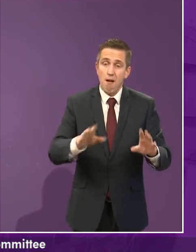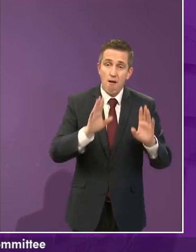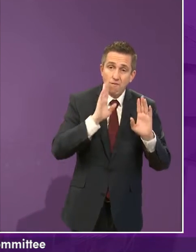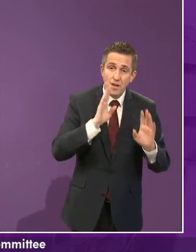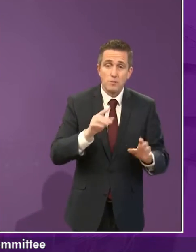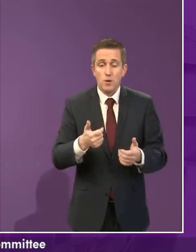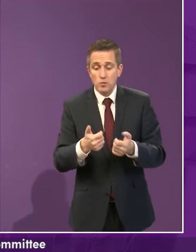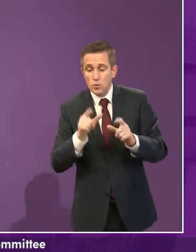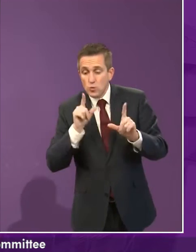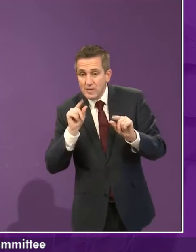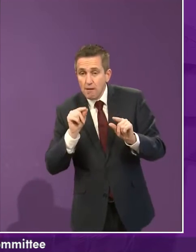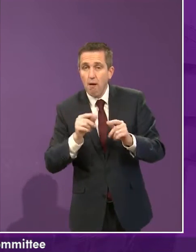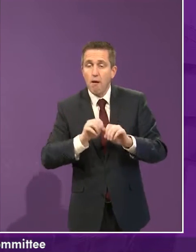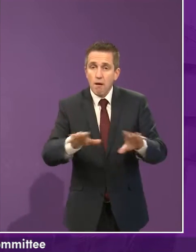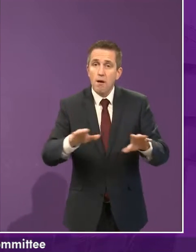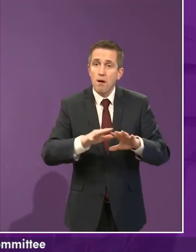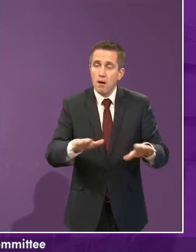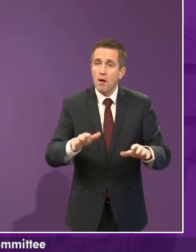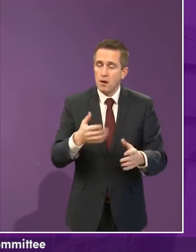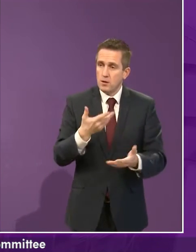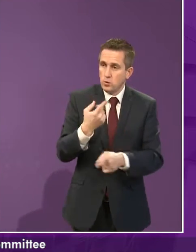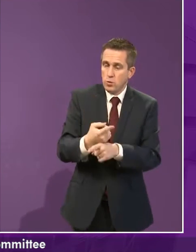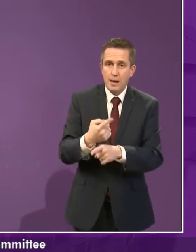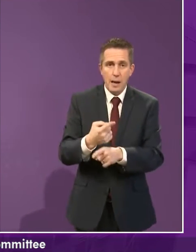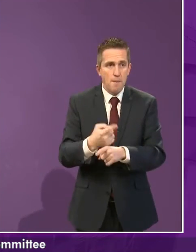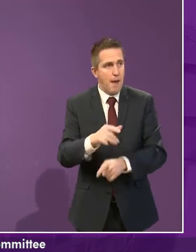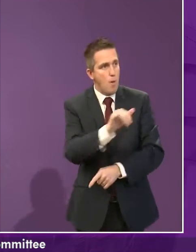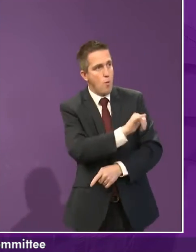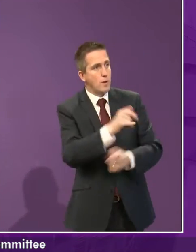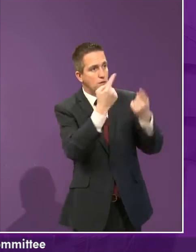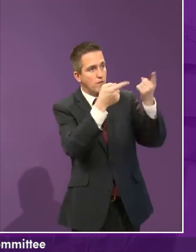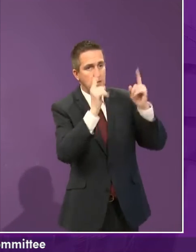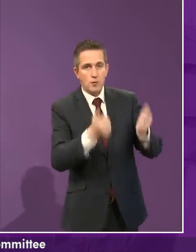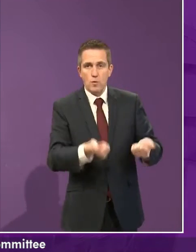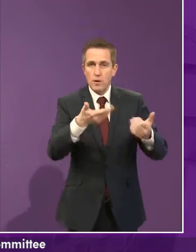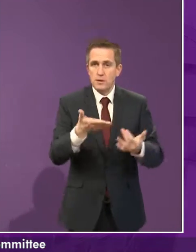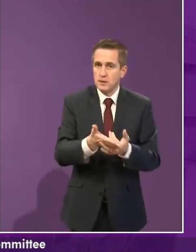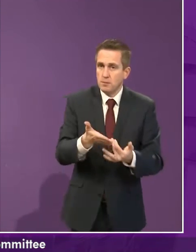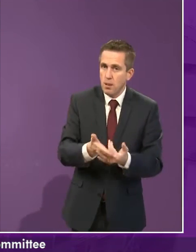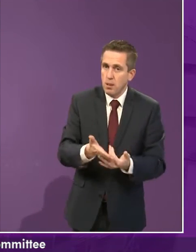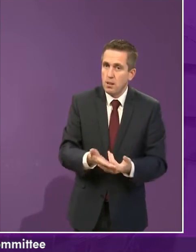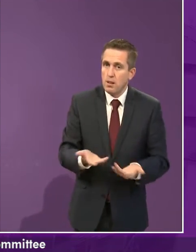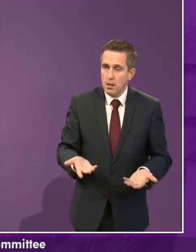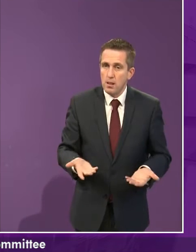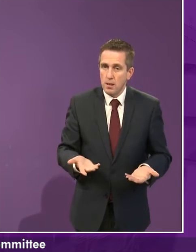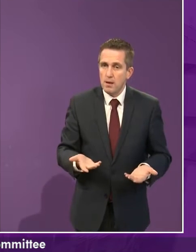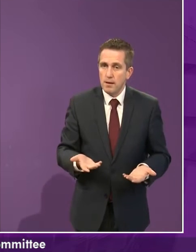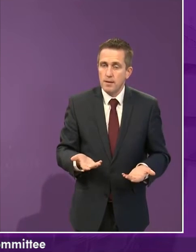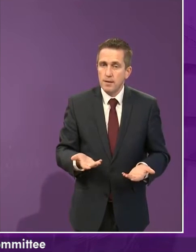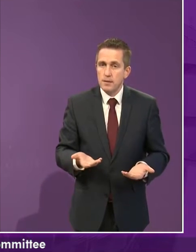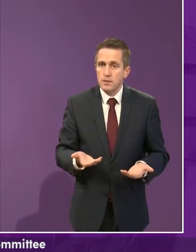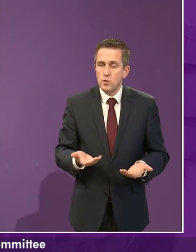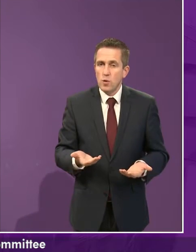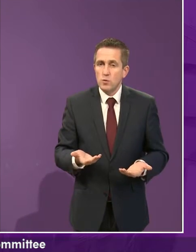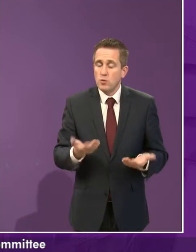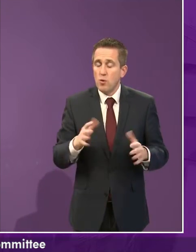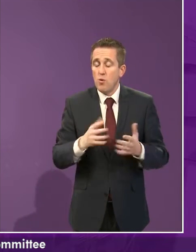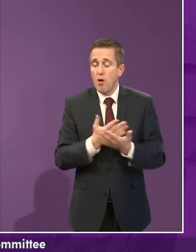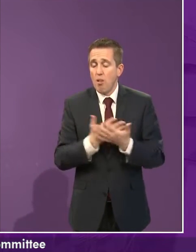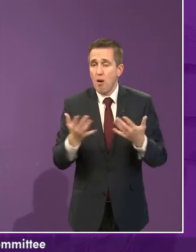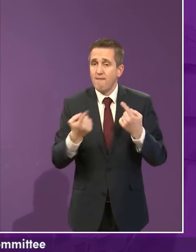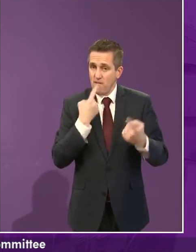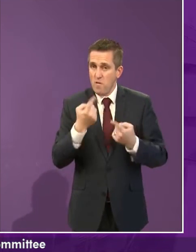about choice of universities. Not being a user of such, I couldn't say with any degree of certainty, but I think that would be where a lot